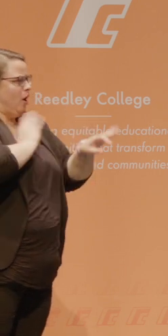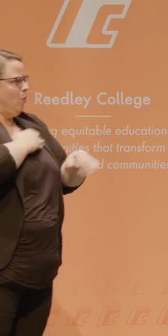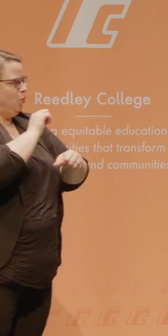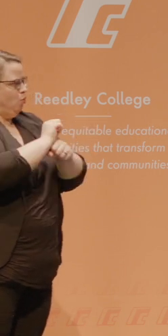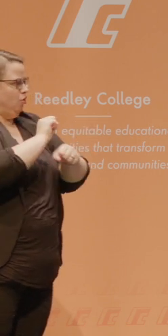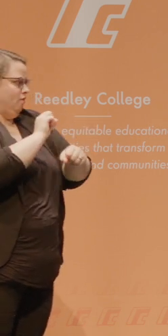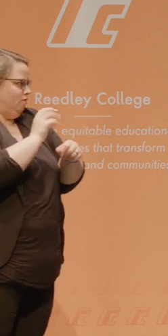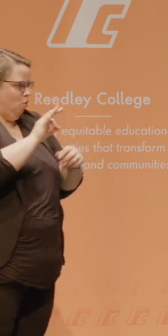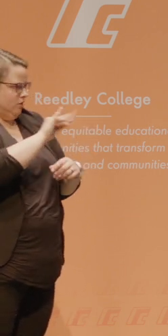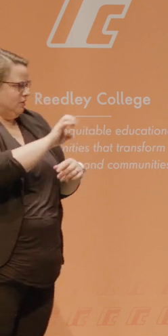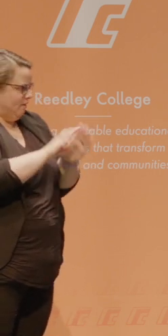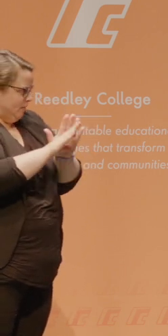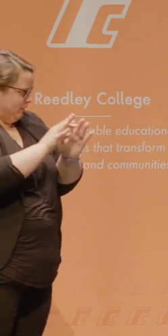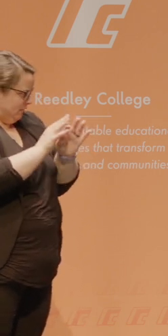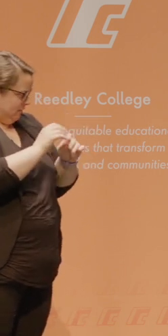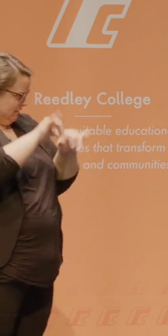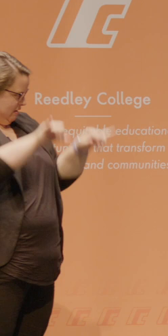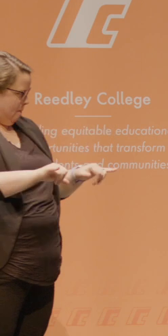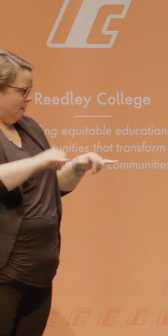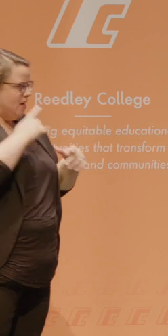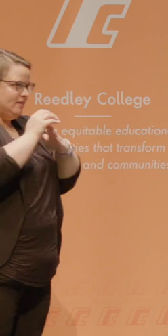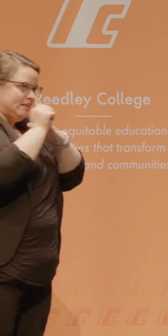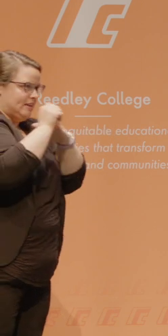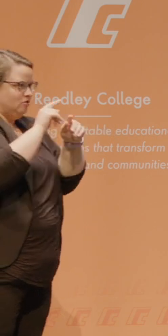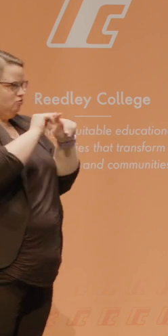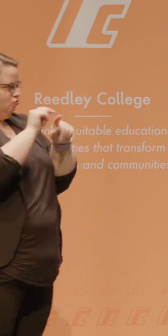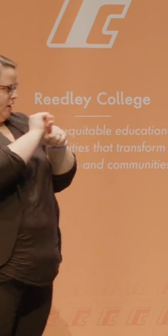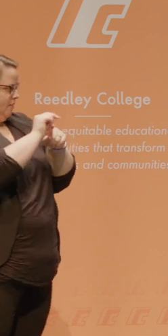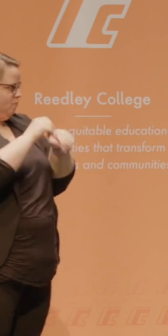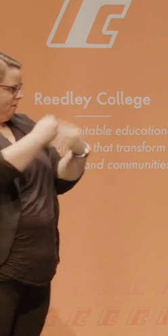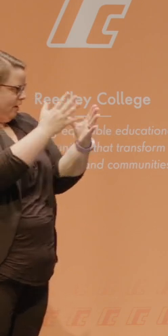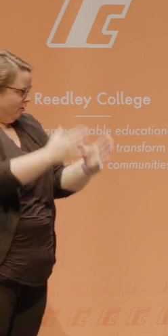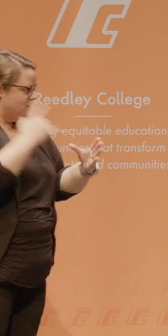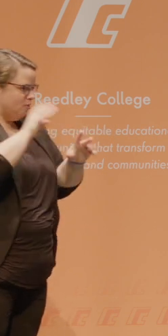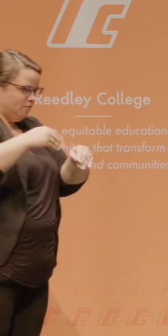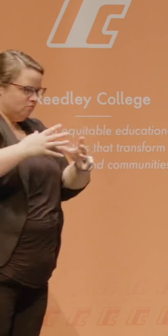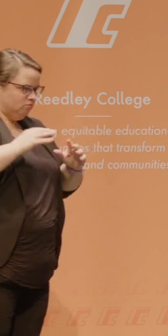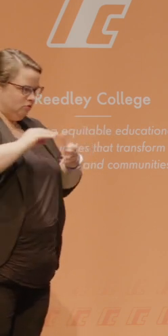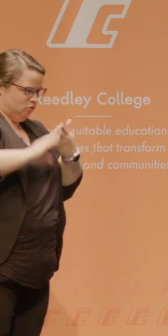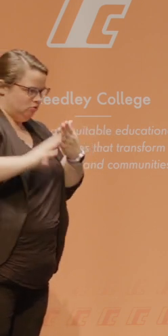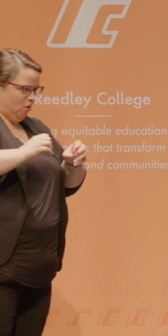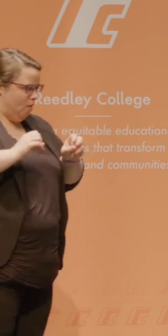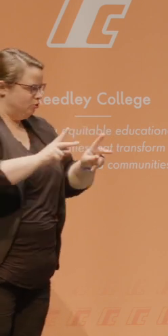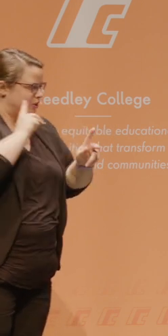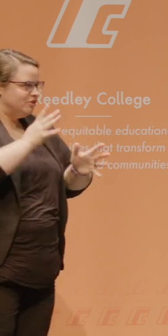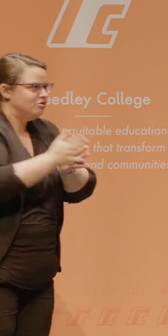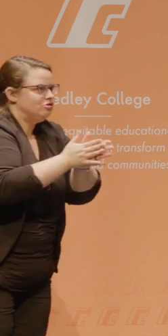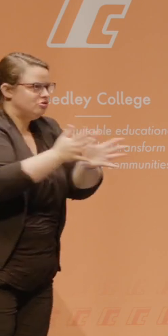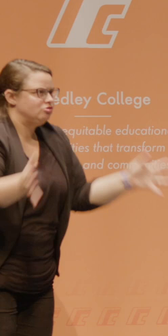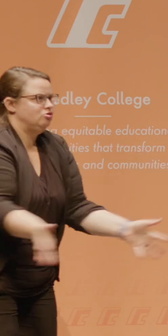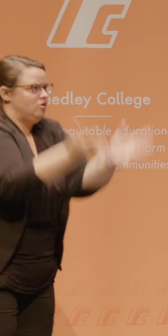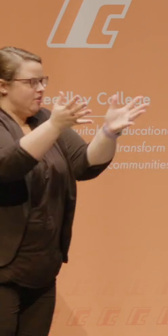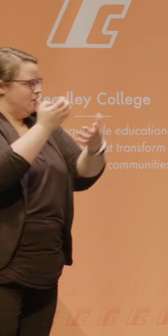system. And as a leading training provider, they equip students with in-demand skills and give them opportunity to thrive in the economy, which, by the